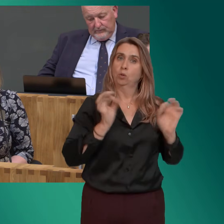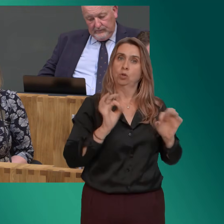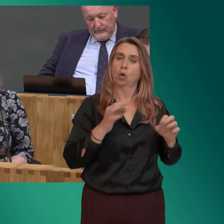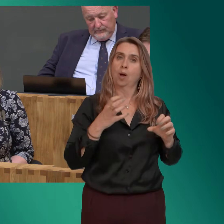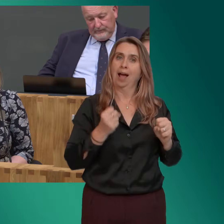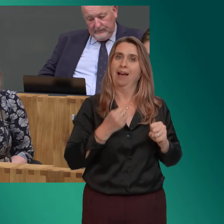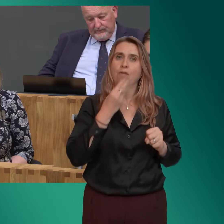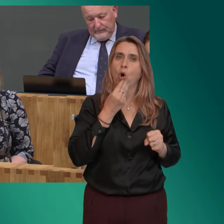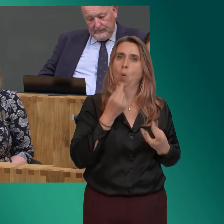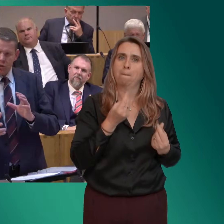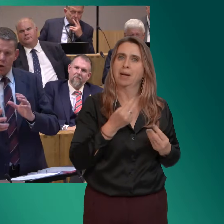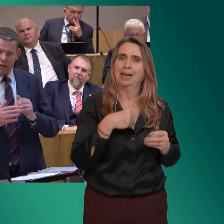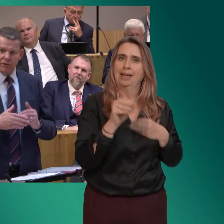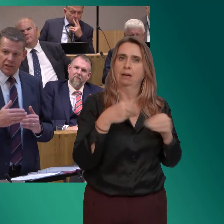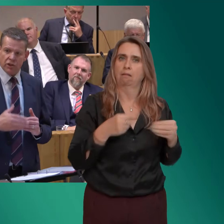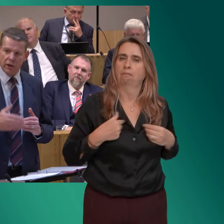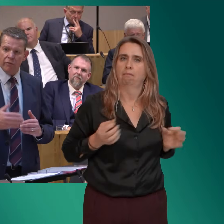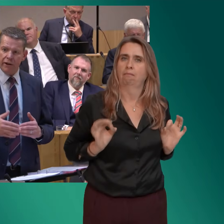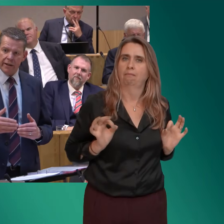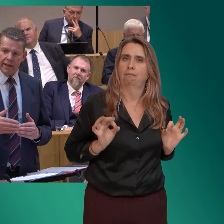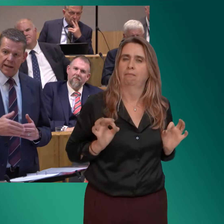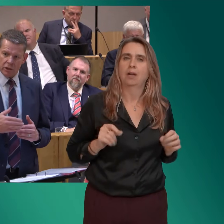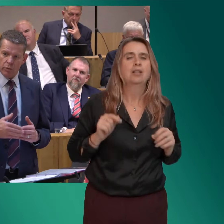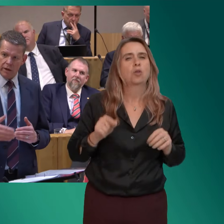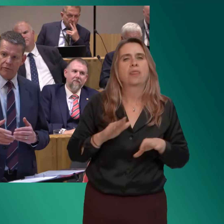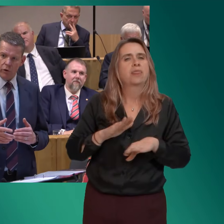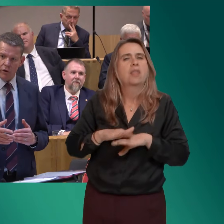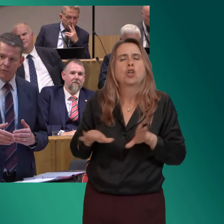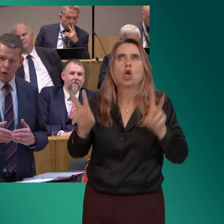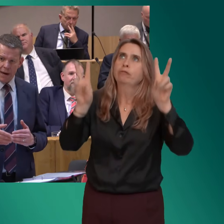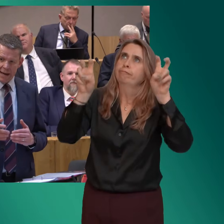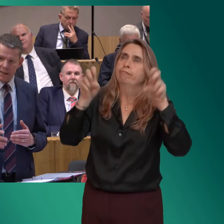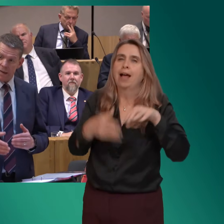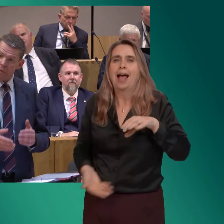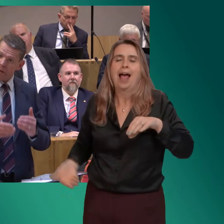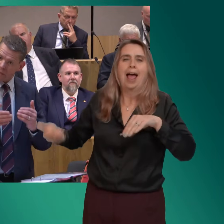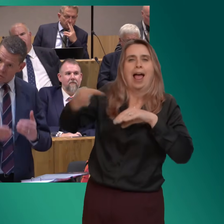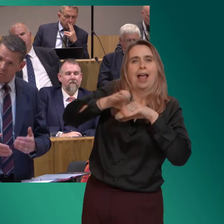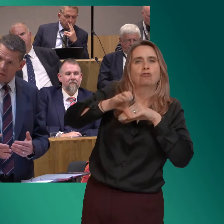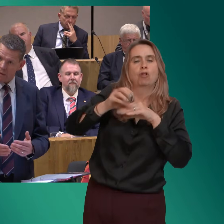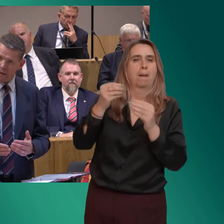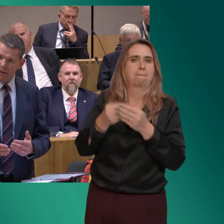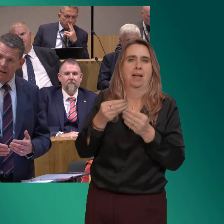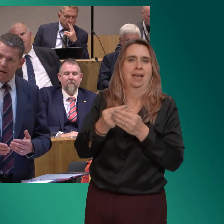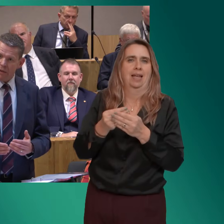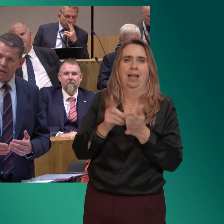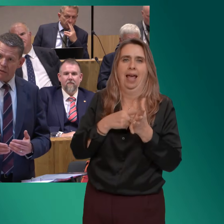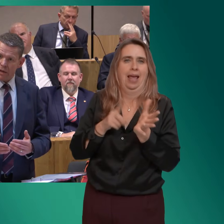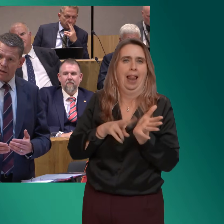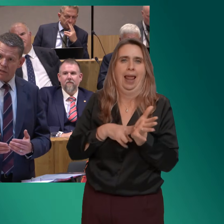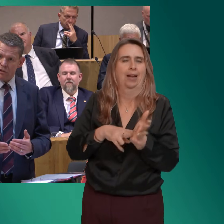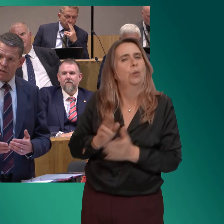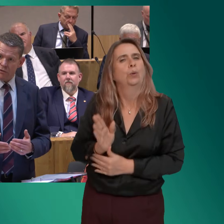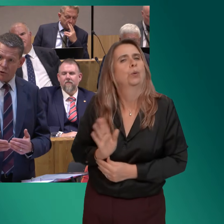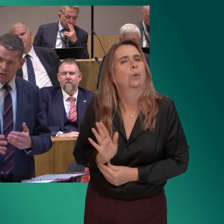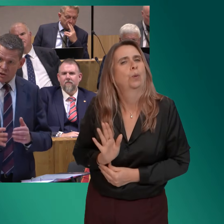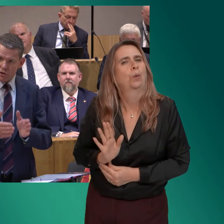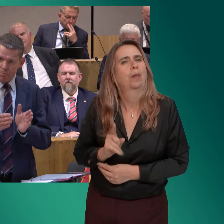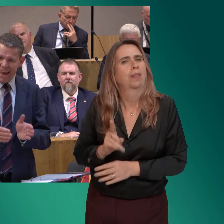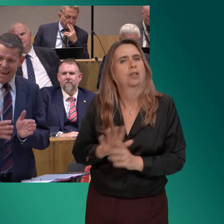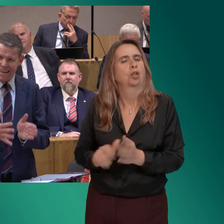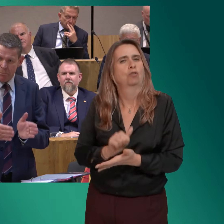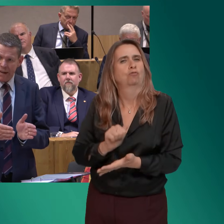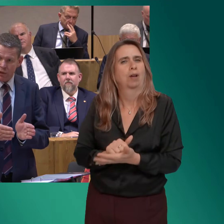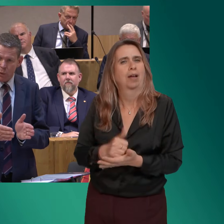in Wales. So it is not additional funding, as it were, for ALN. I think that's something that that is for us